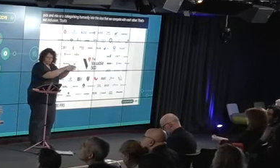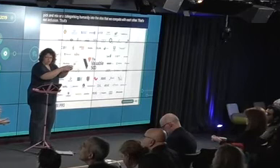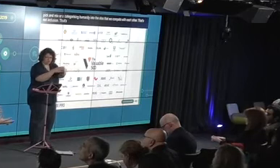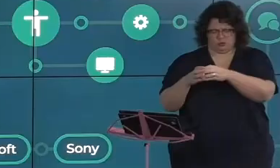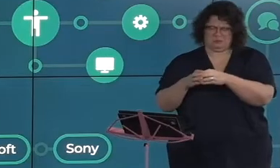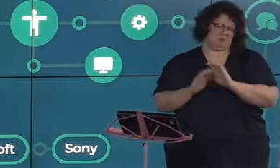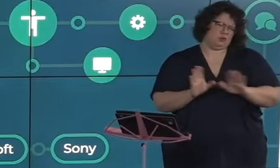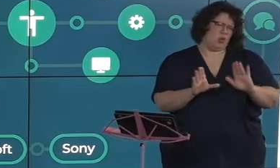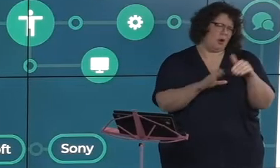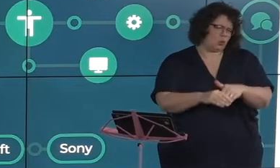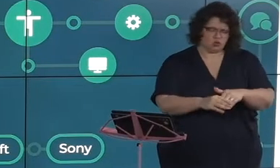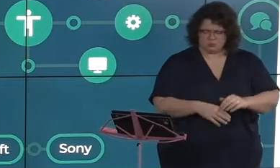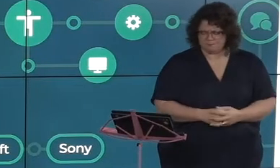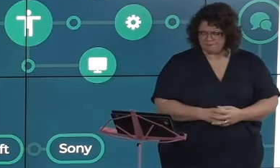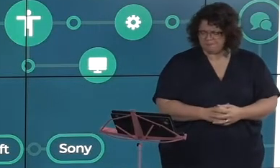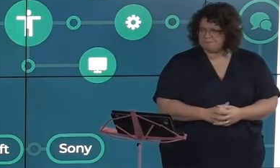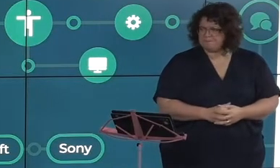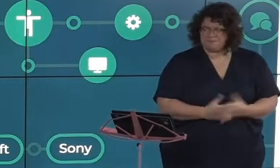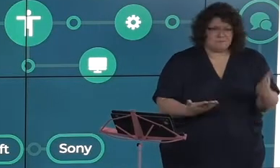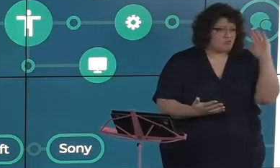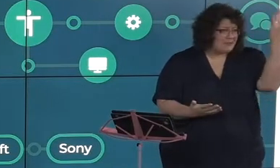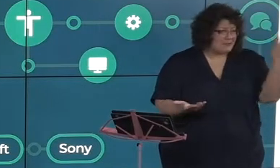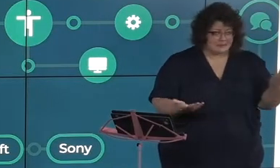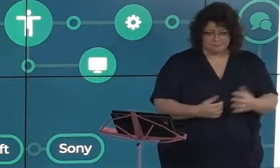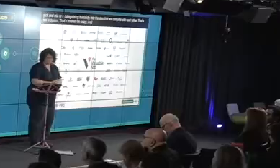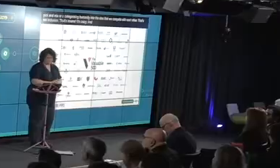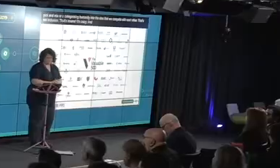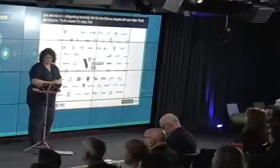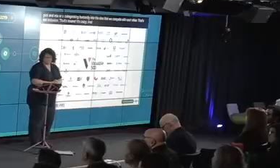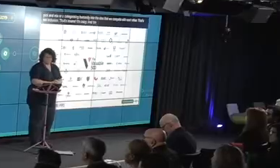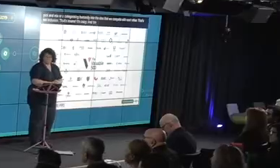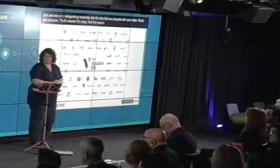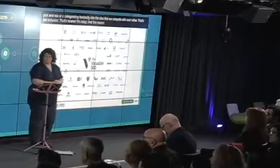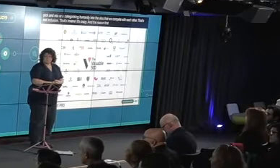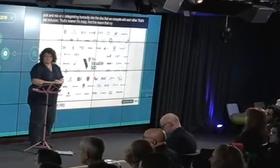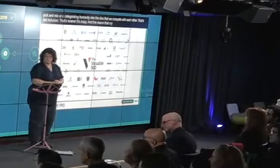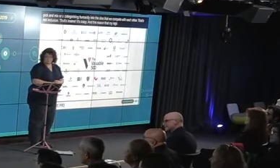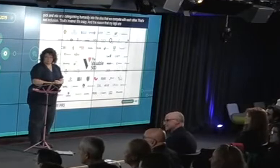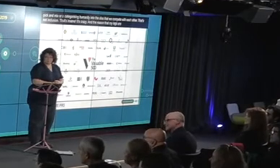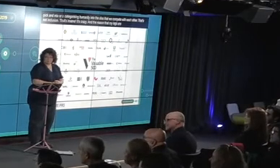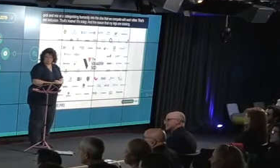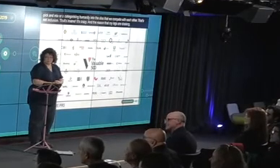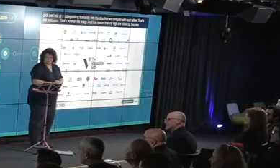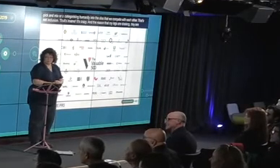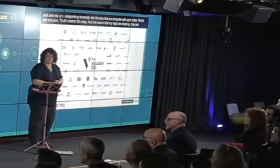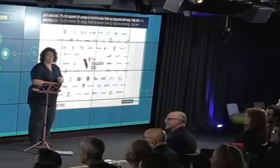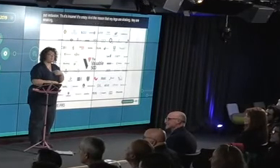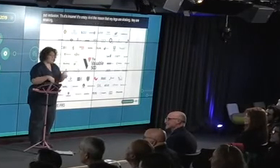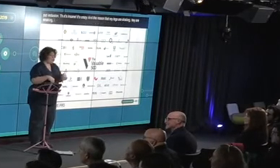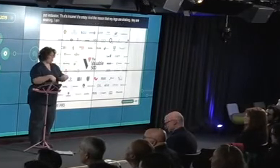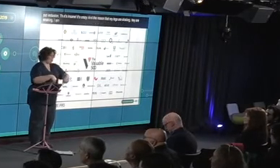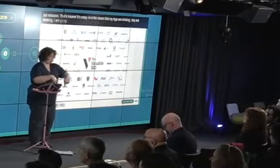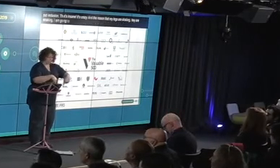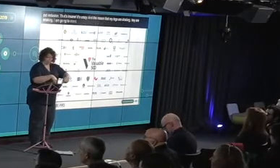crazy. And the reason that my legs are shaking, and they are shaking, I'm just going to stand on the stage, I am